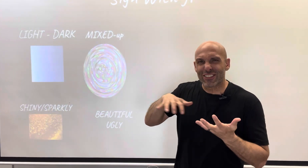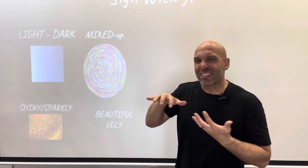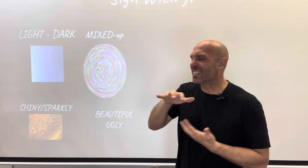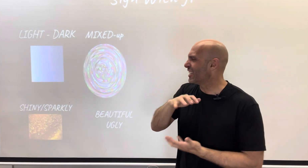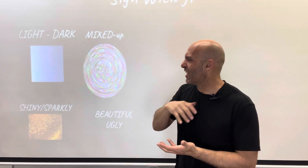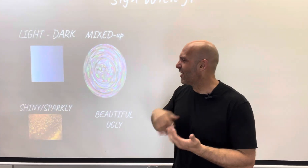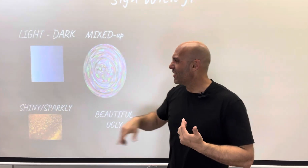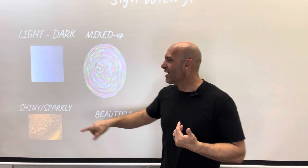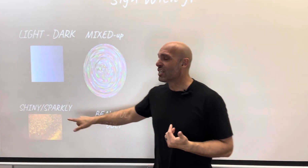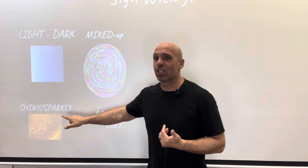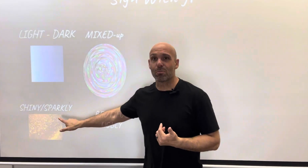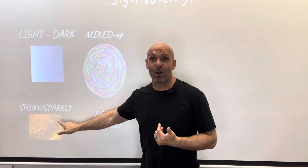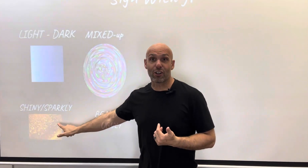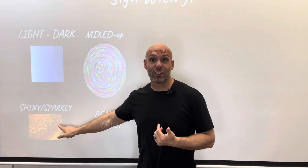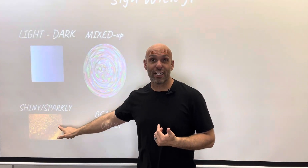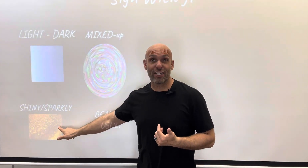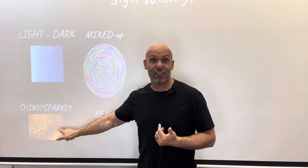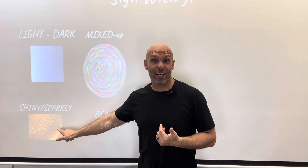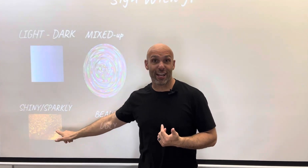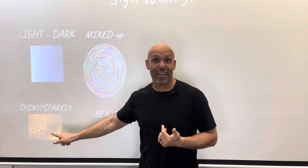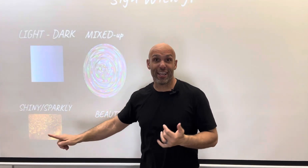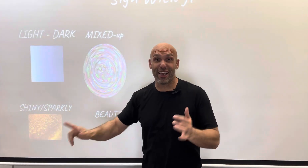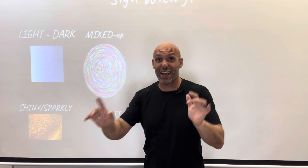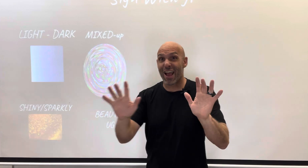There you go. Sparkly and shiny.